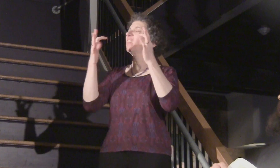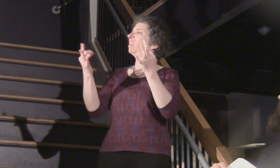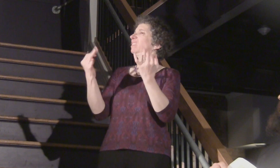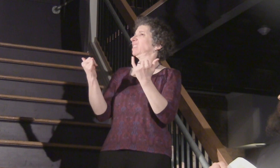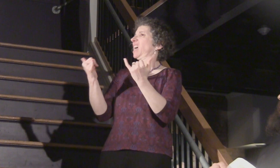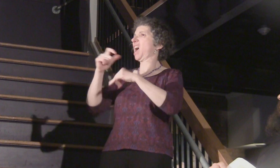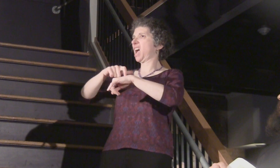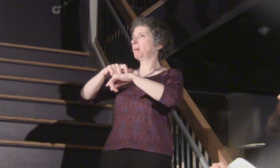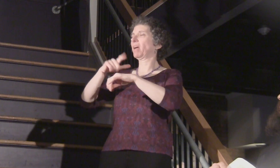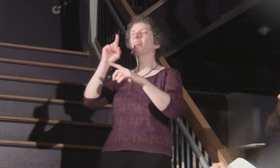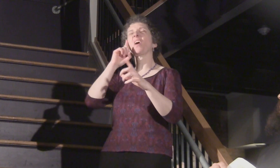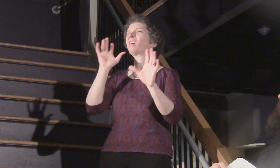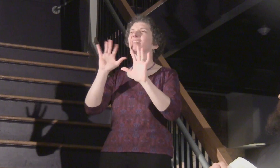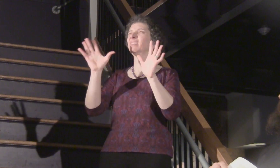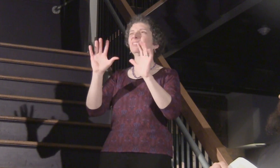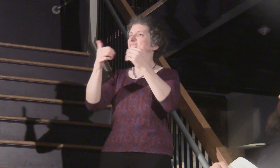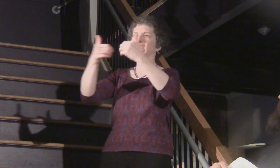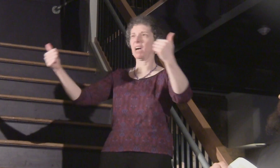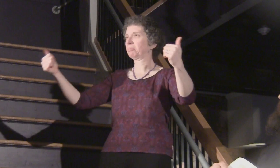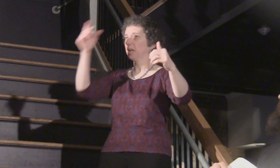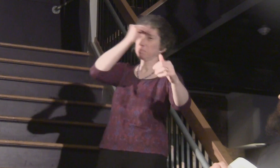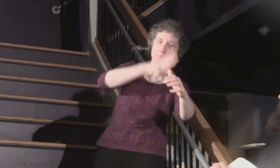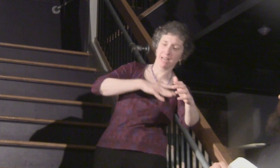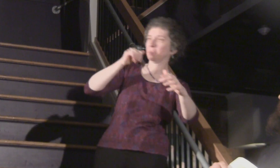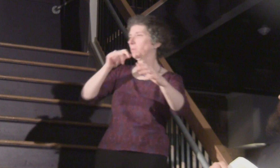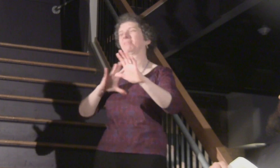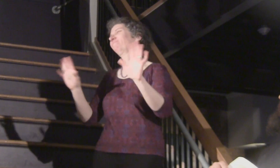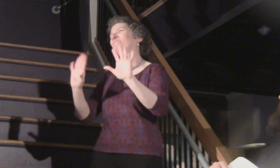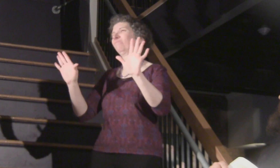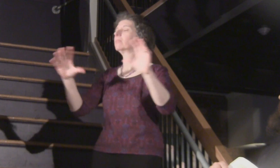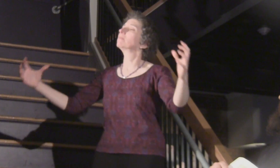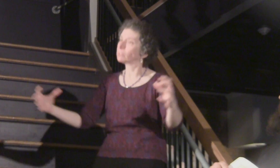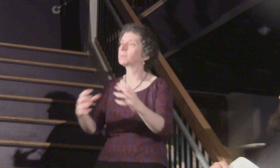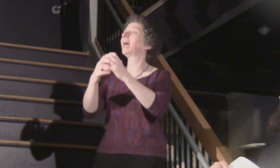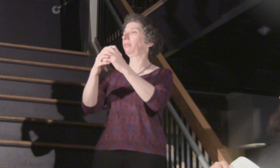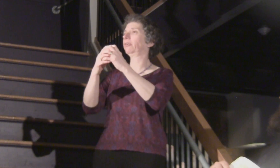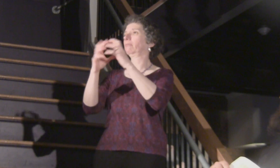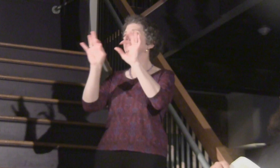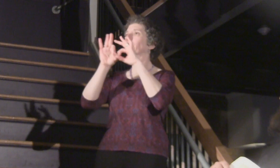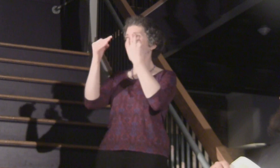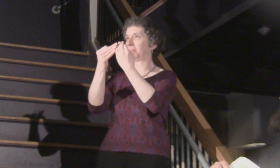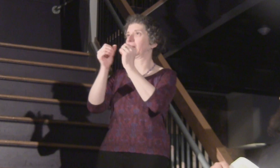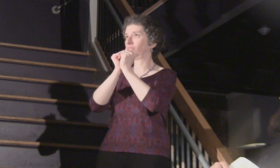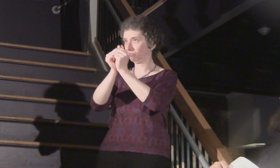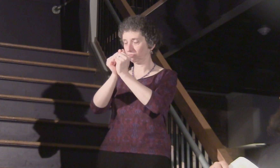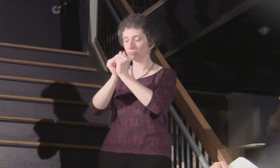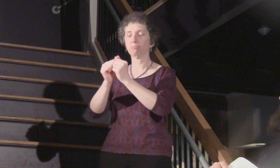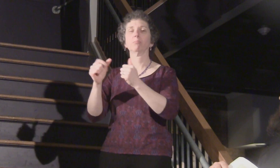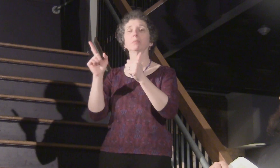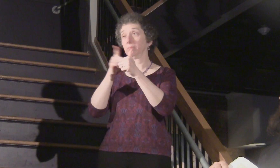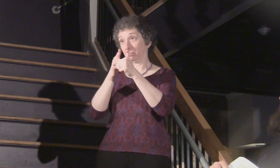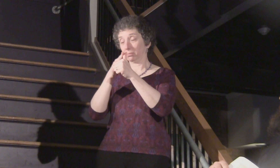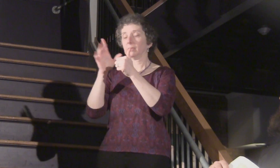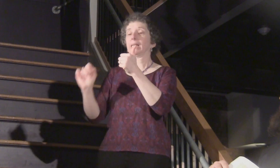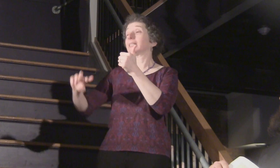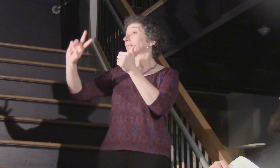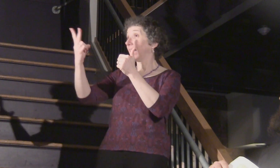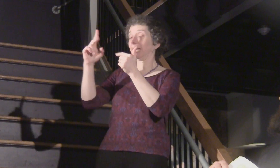the group again. So at that time I thought, you know, no, separate men and women. Yeah.